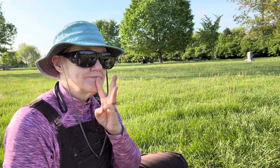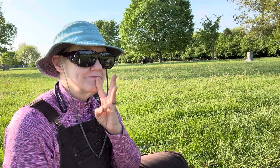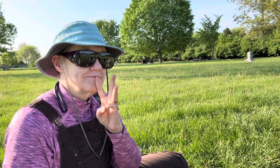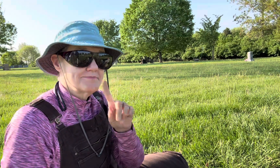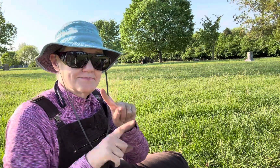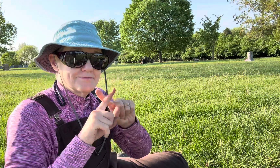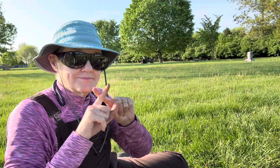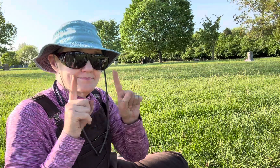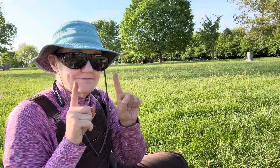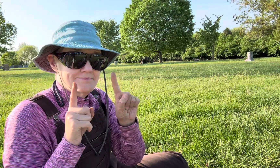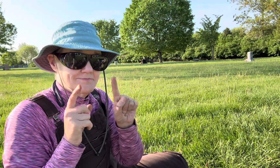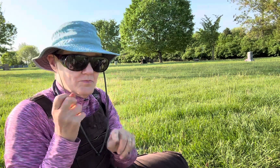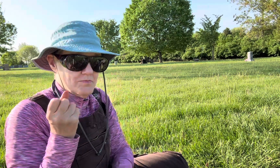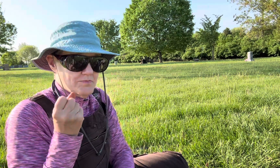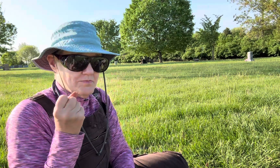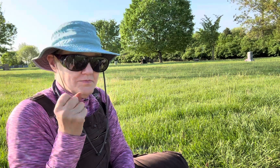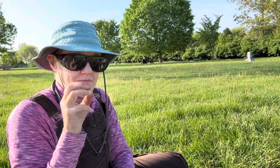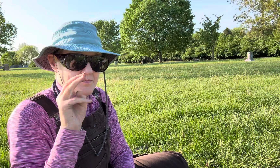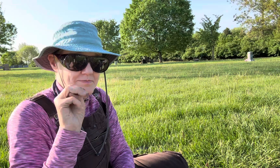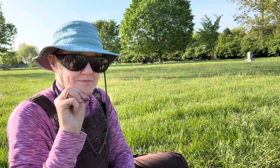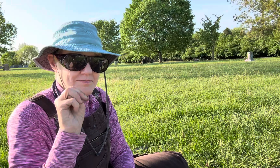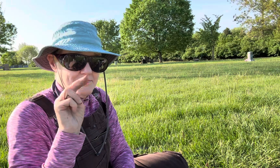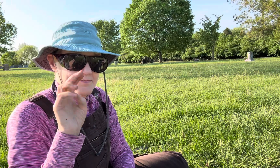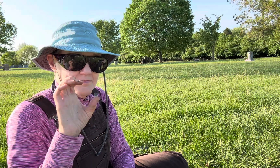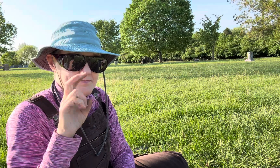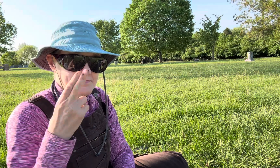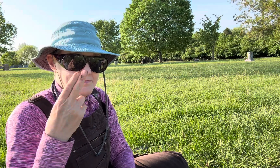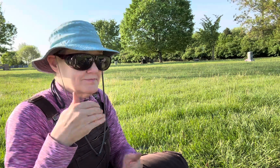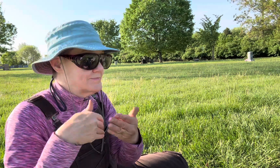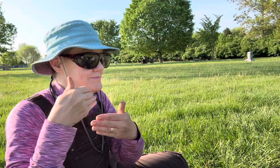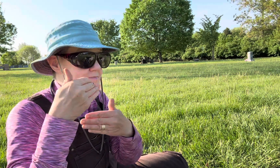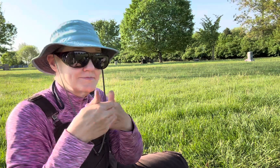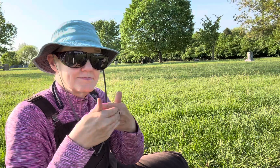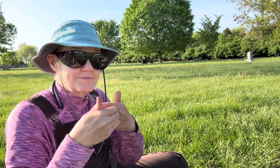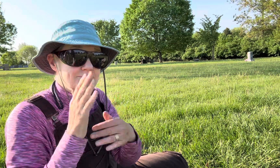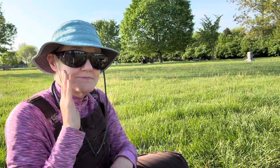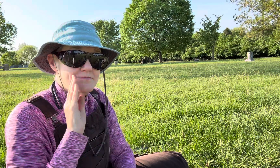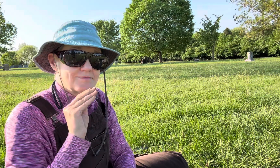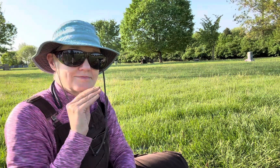Now let's give them all a good drink. But we're going to hold back on putting back the mulch because next